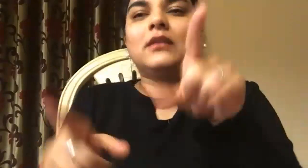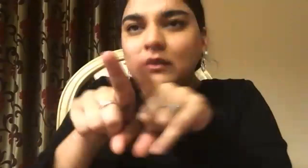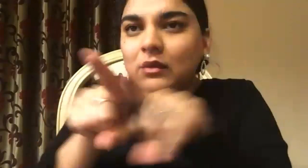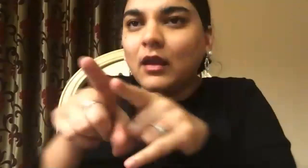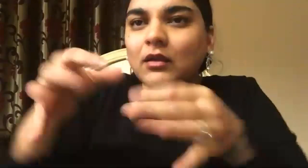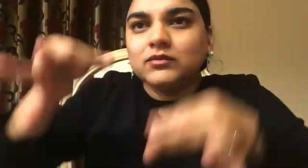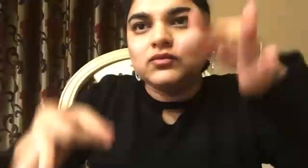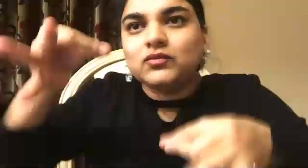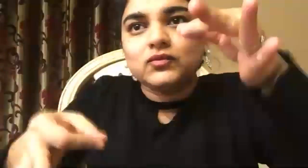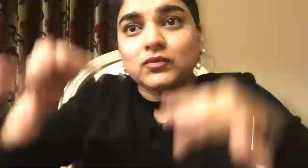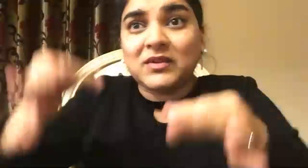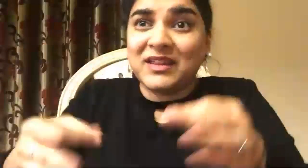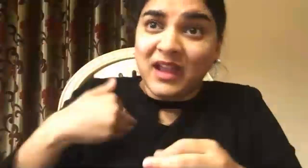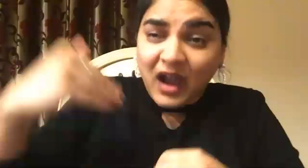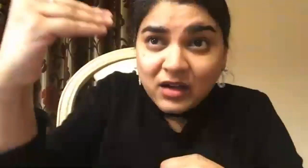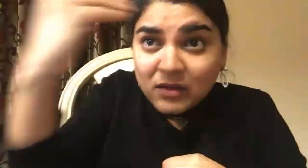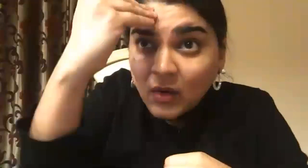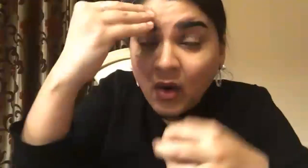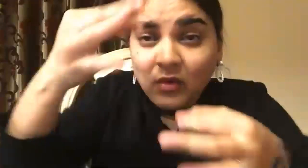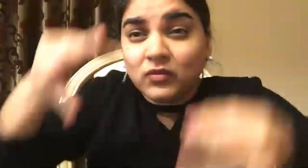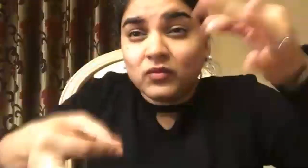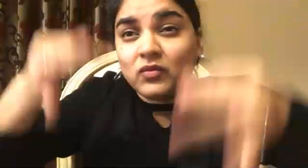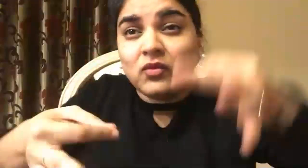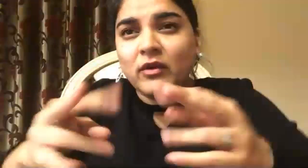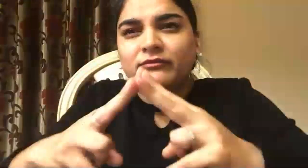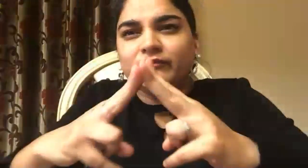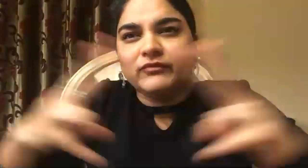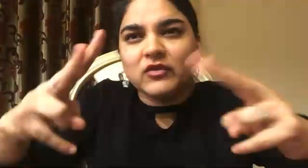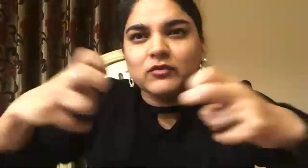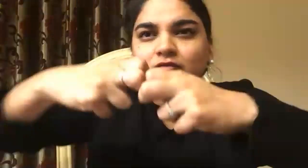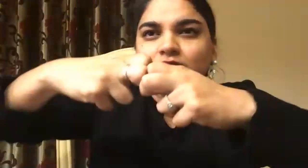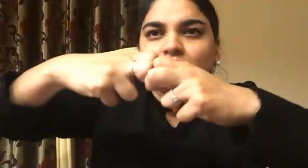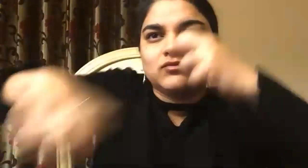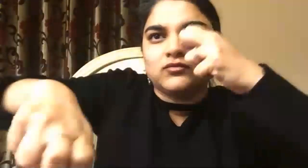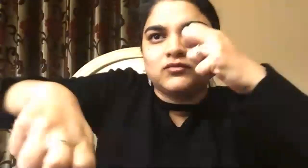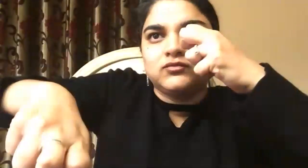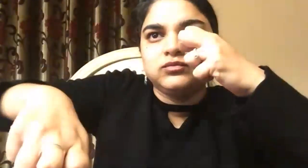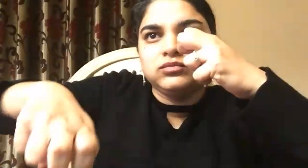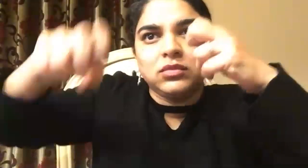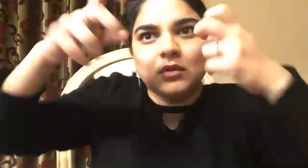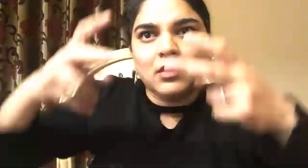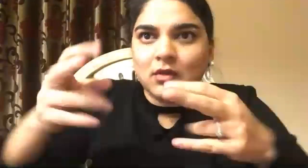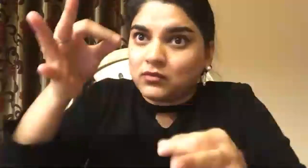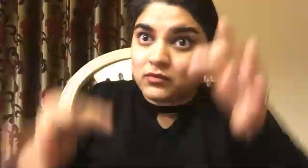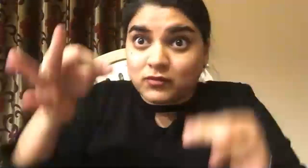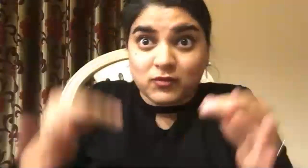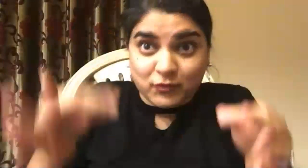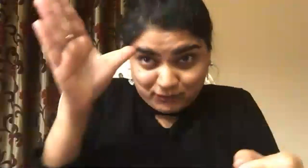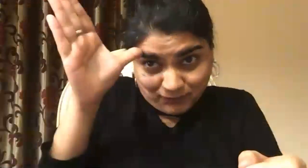tenacious, amazingly versatile woman You know, the criminal system, the criminal